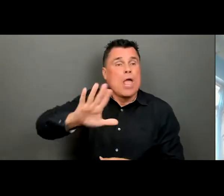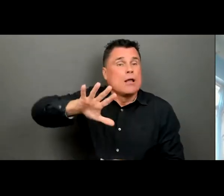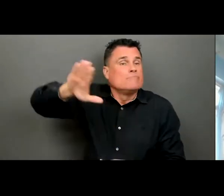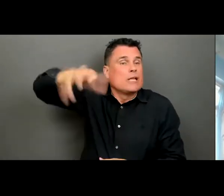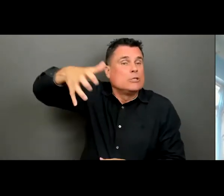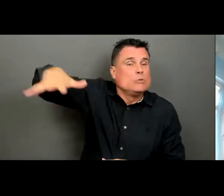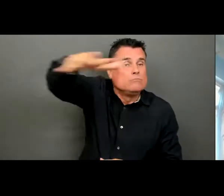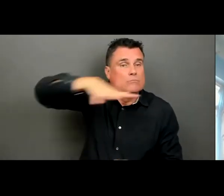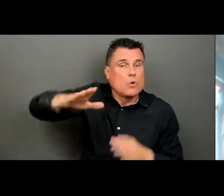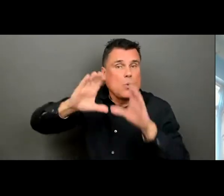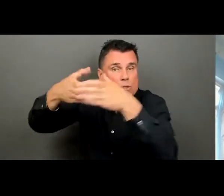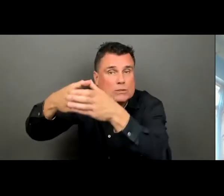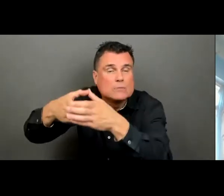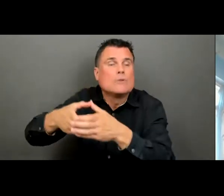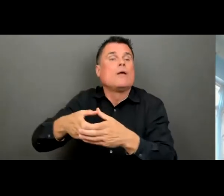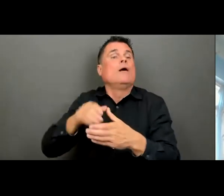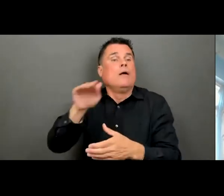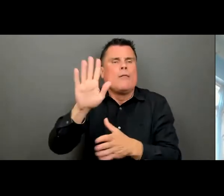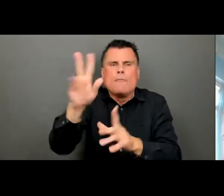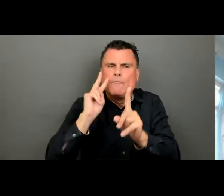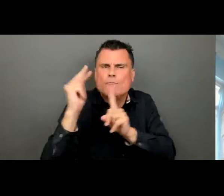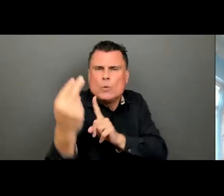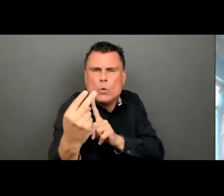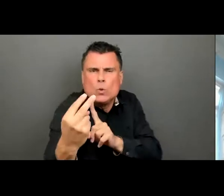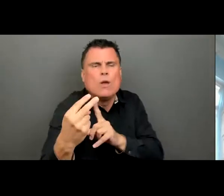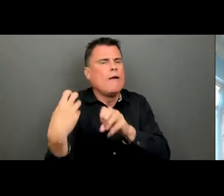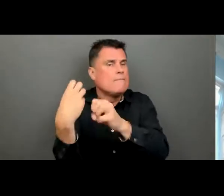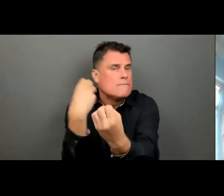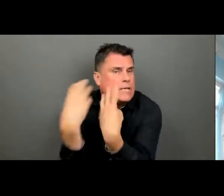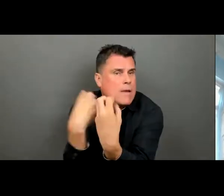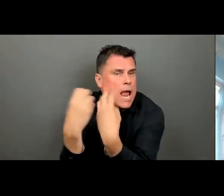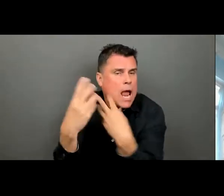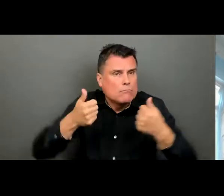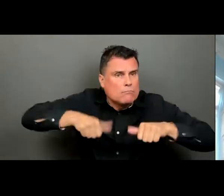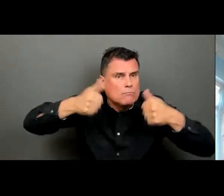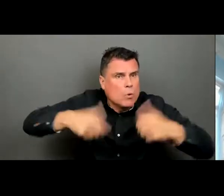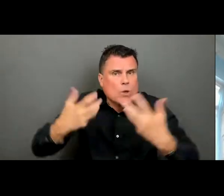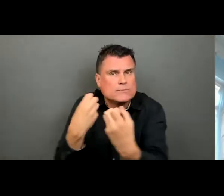even or the feedback from the process of user testing.